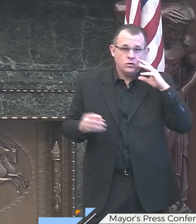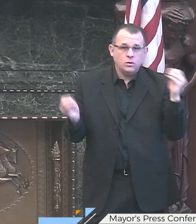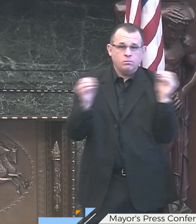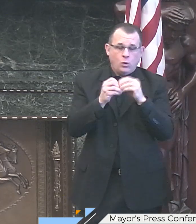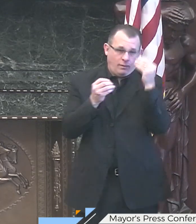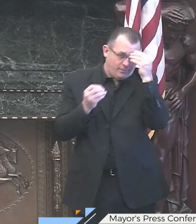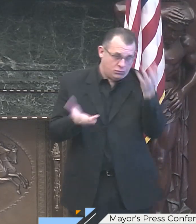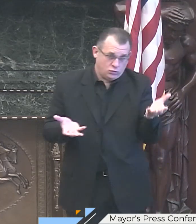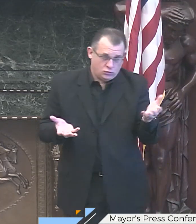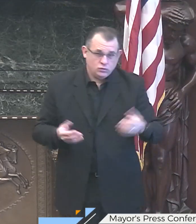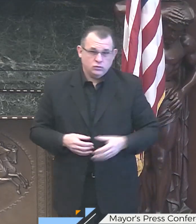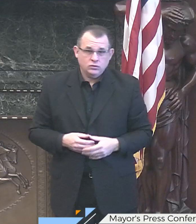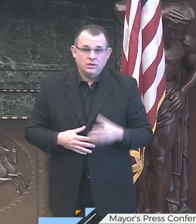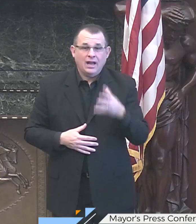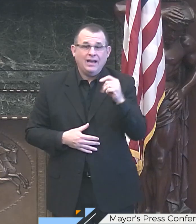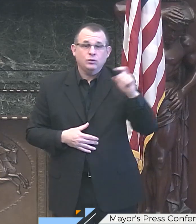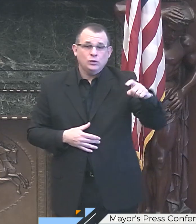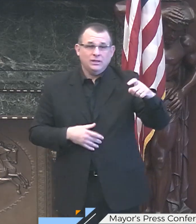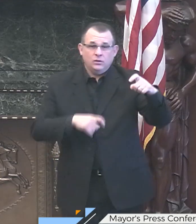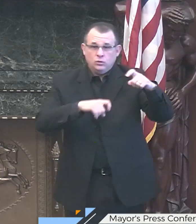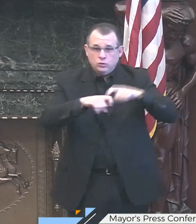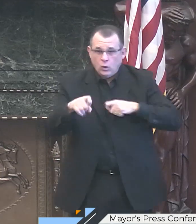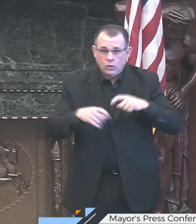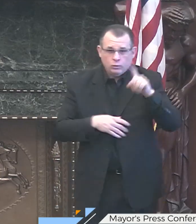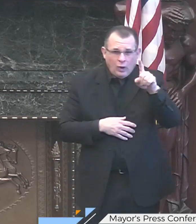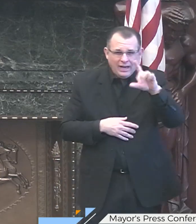800-722-7112. Thanks.